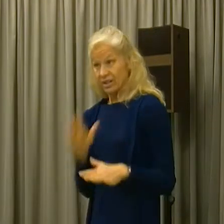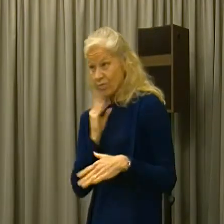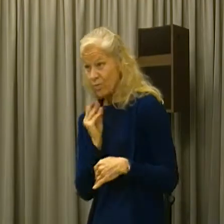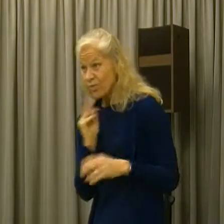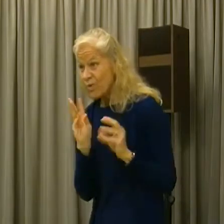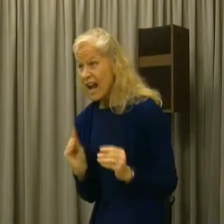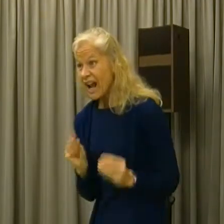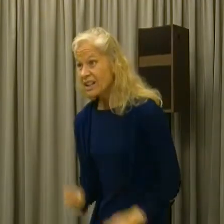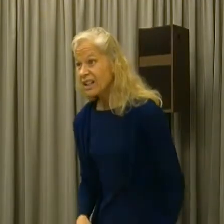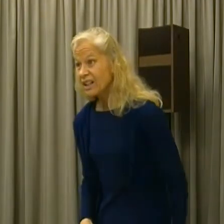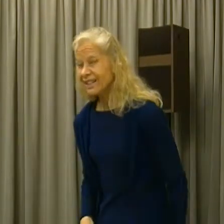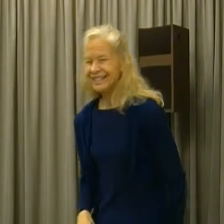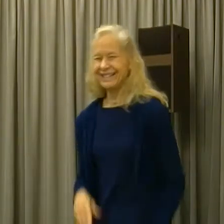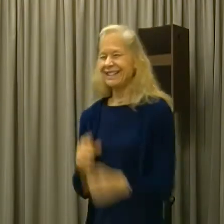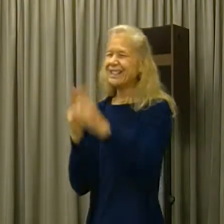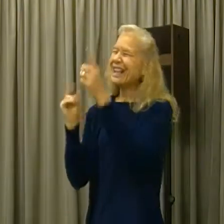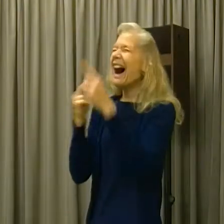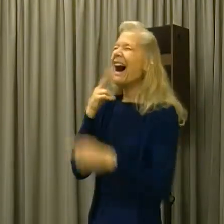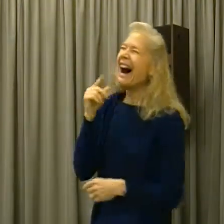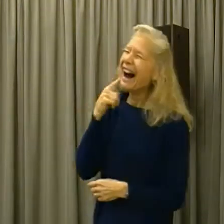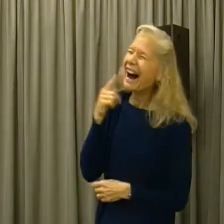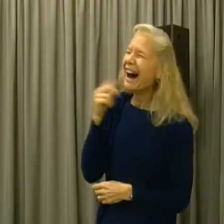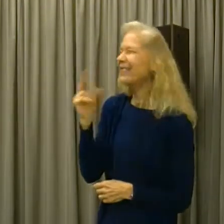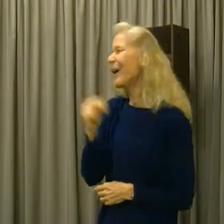Any other praises this morning? Give us that.